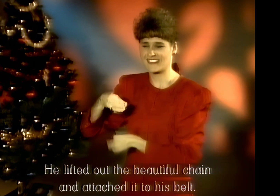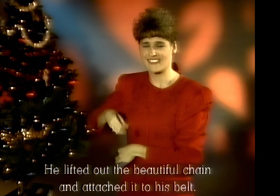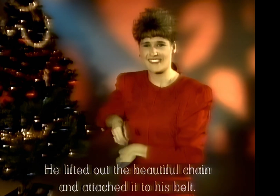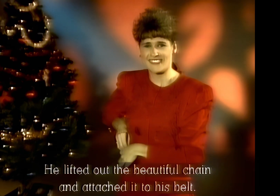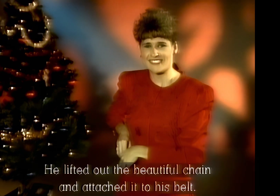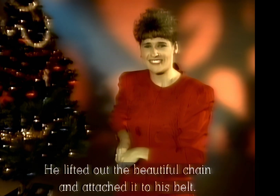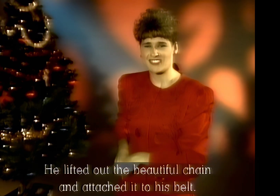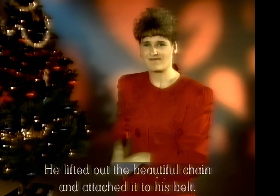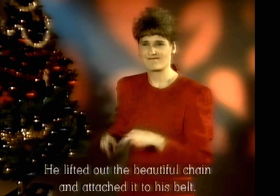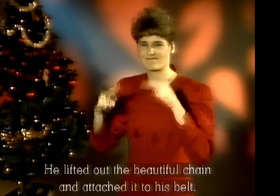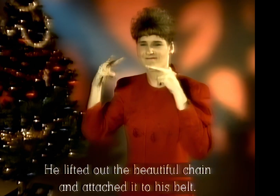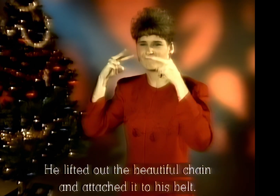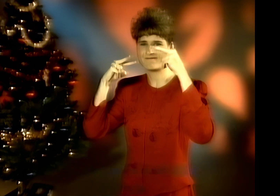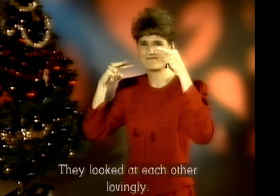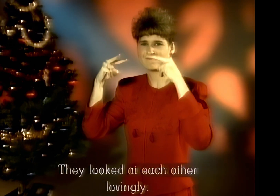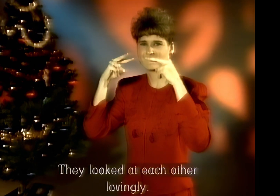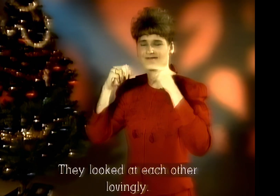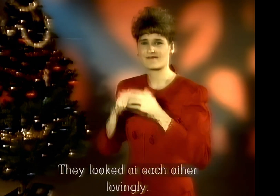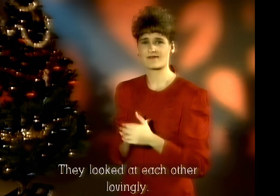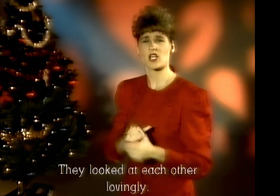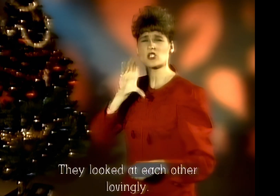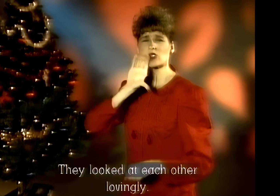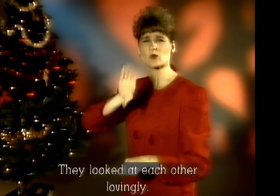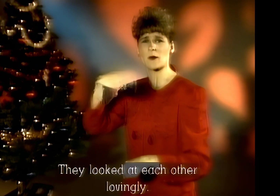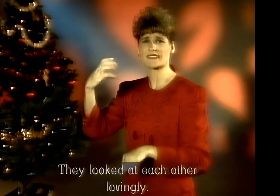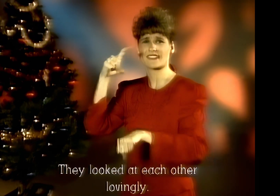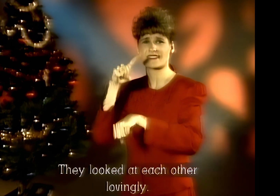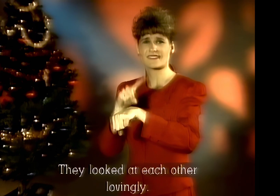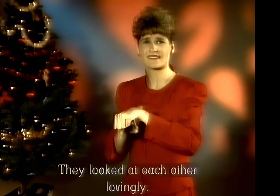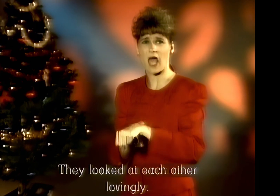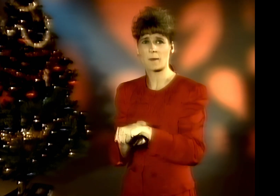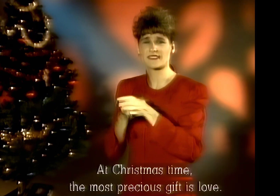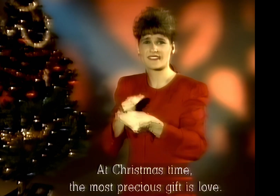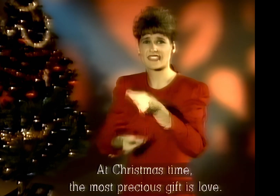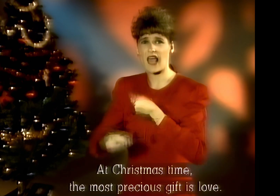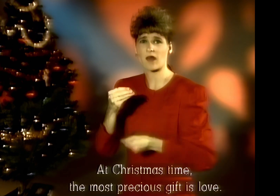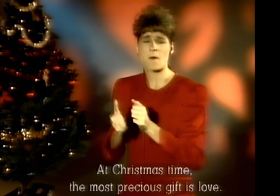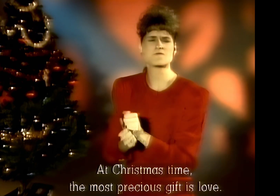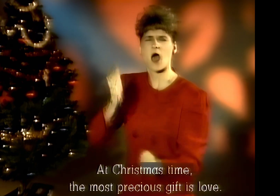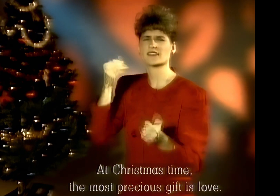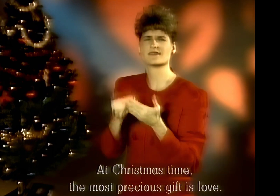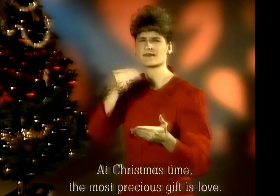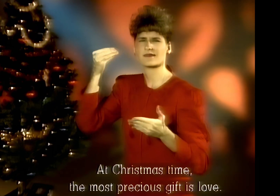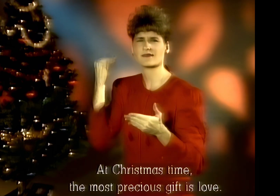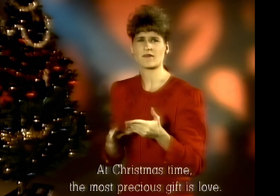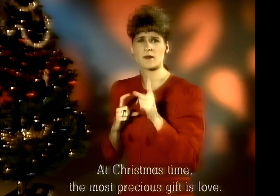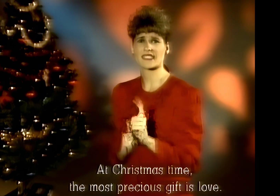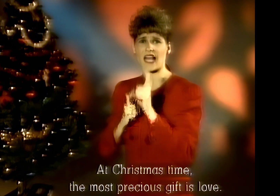he lifted up this beautiful chain. He attached it onto his belt. They looked at each other lovingly. Christmas